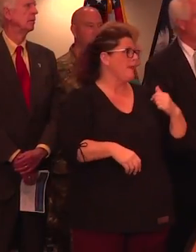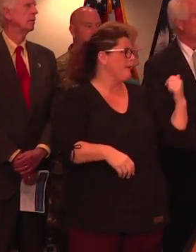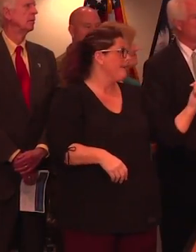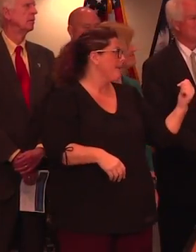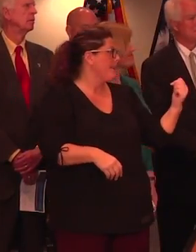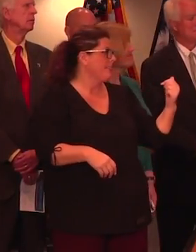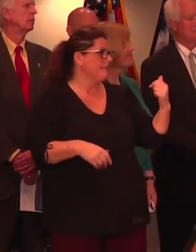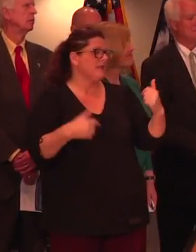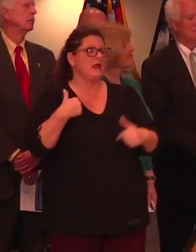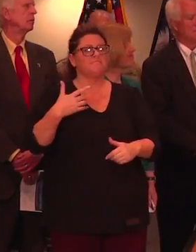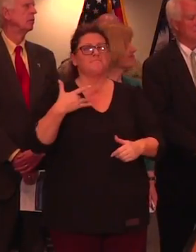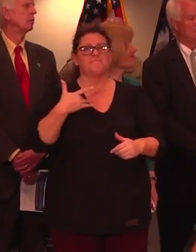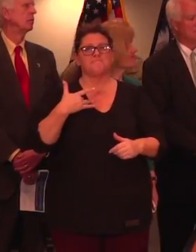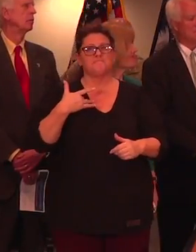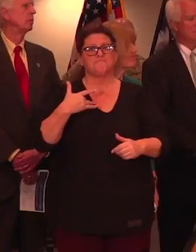I think that